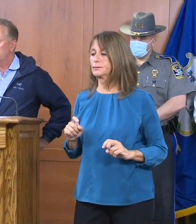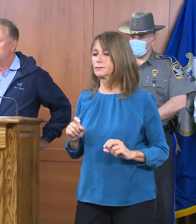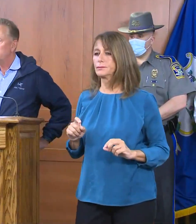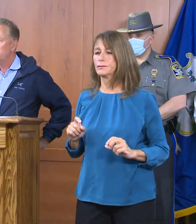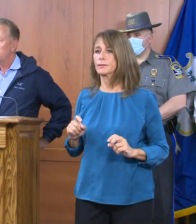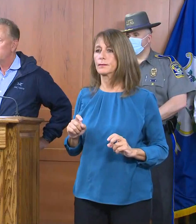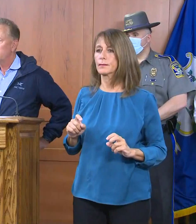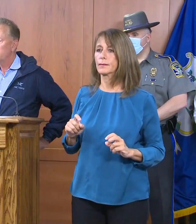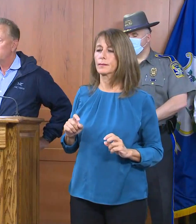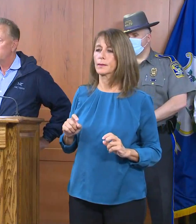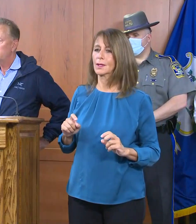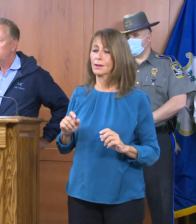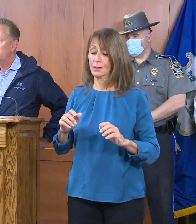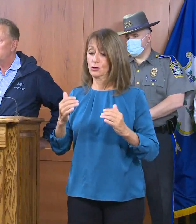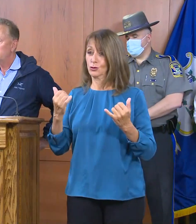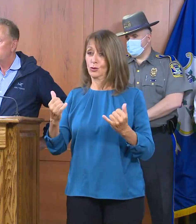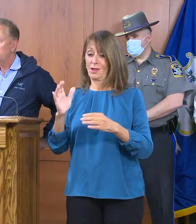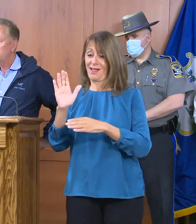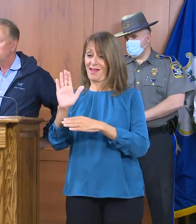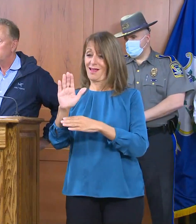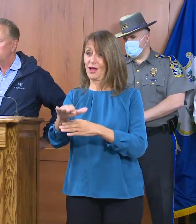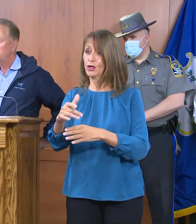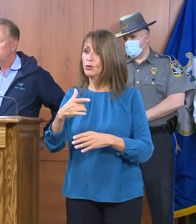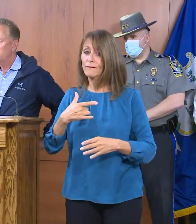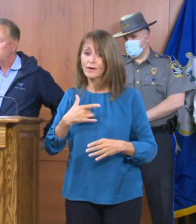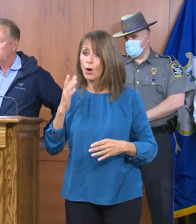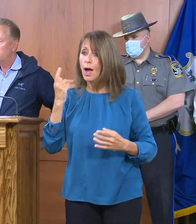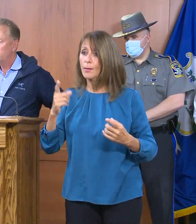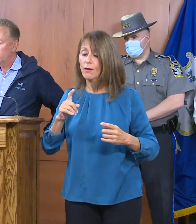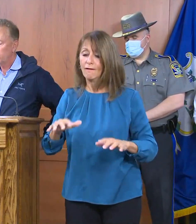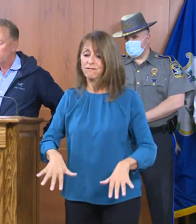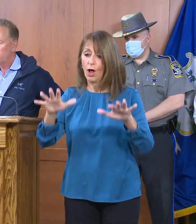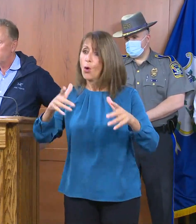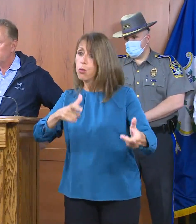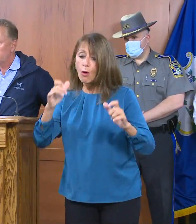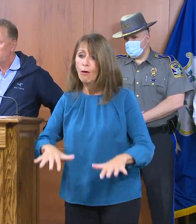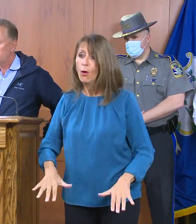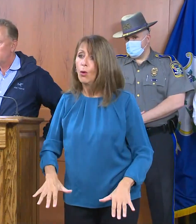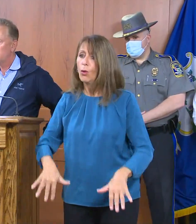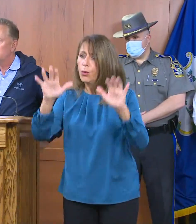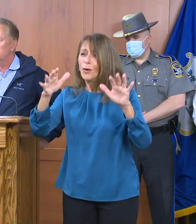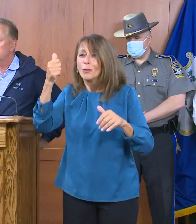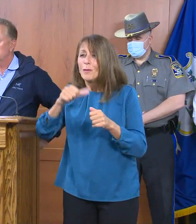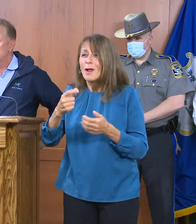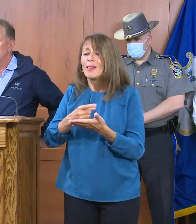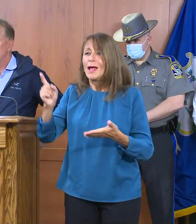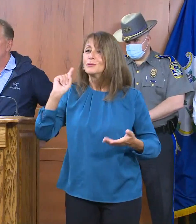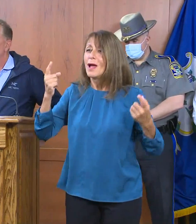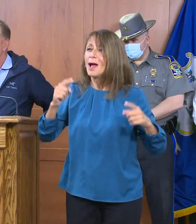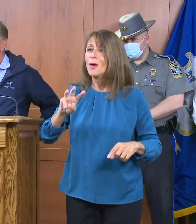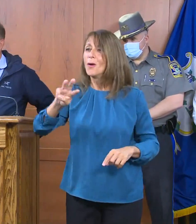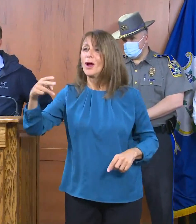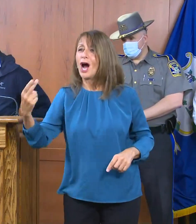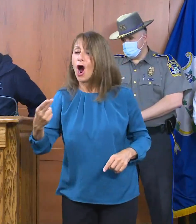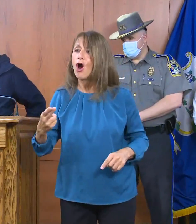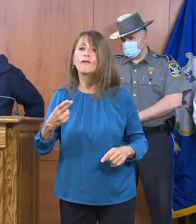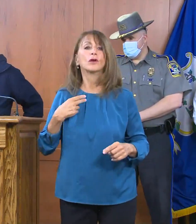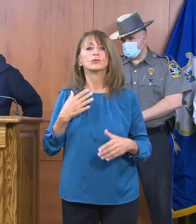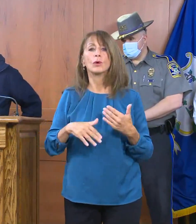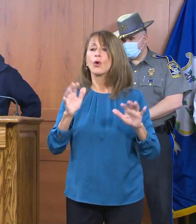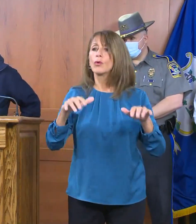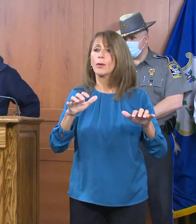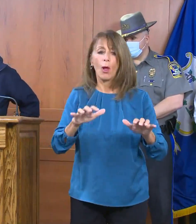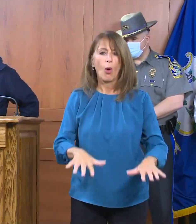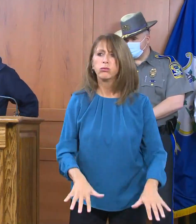Going into this afternoon, are you worried about flash flooding? We saw last week in Hartford and in West Hartford all of this flash flooding really taking control